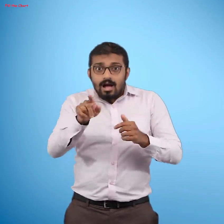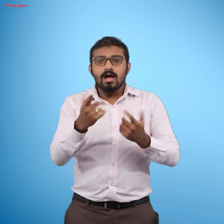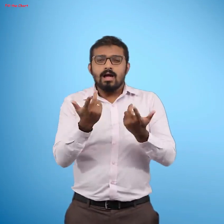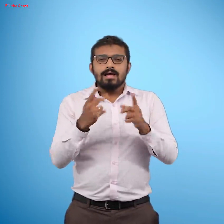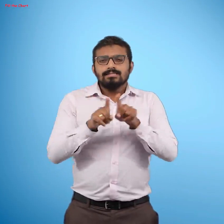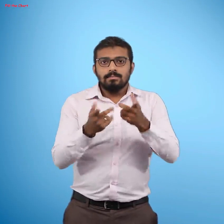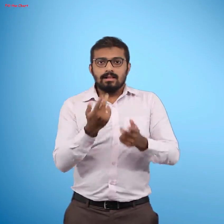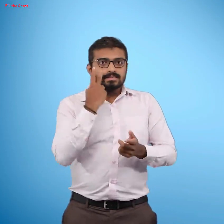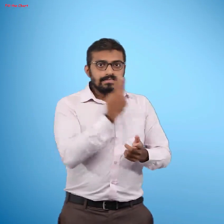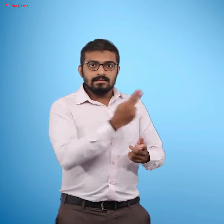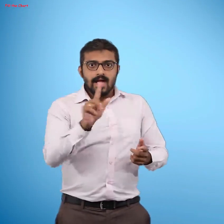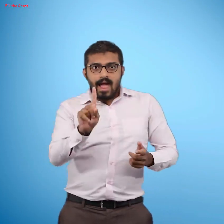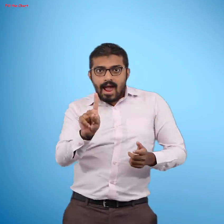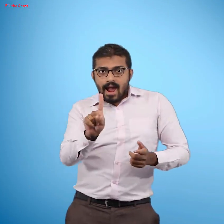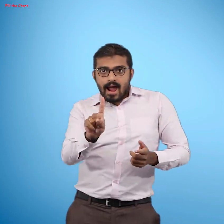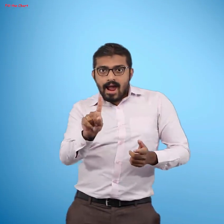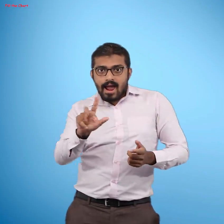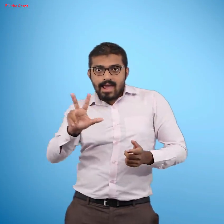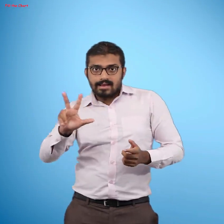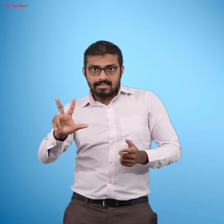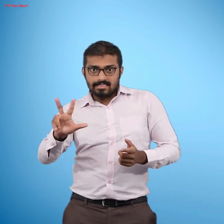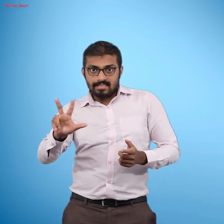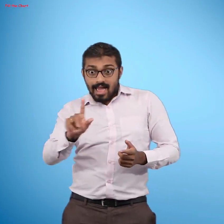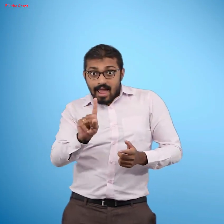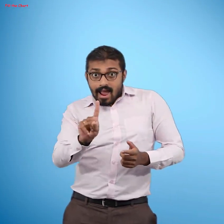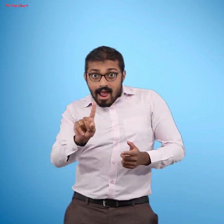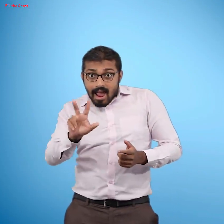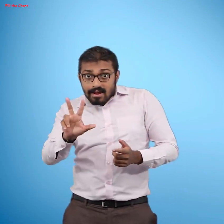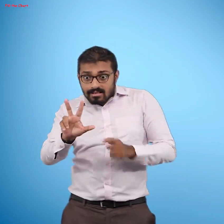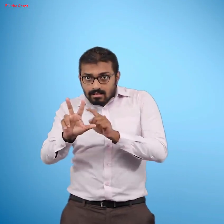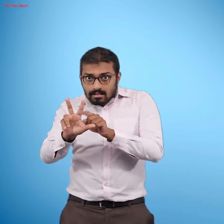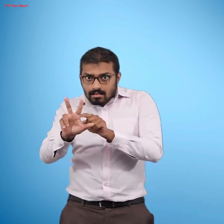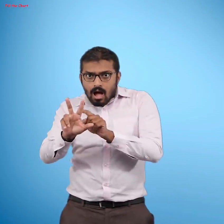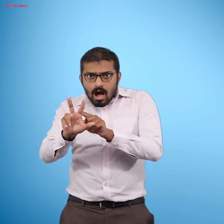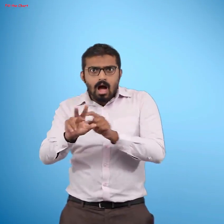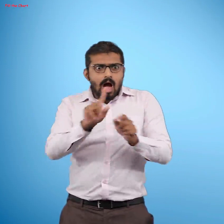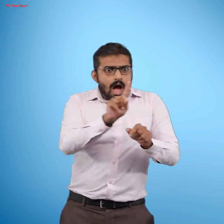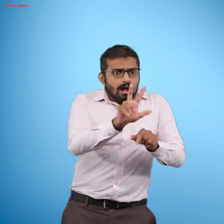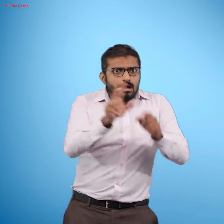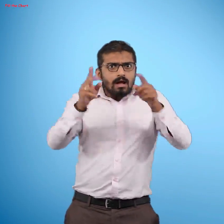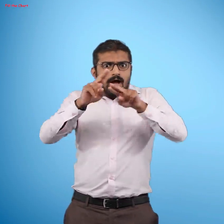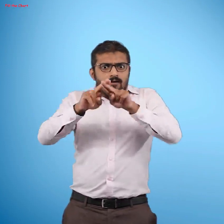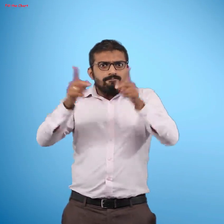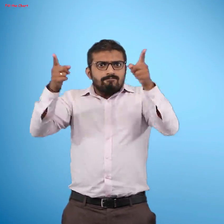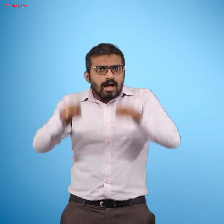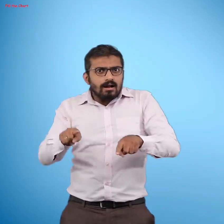We see a factor tree below this with numbers 3, 9, 2, 18.